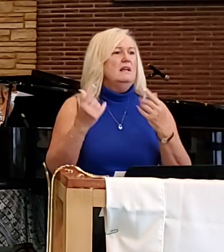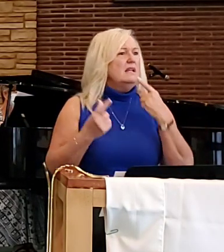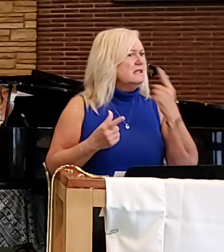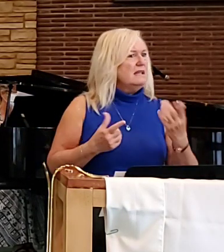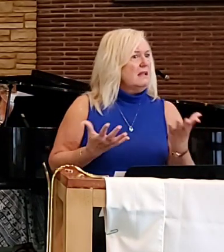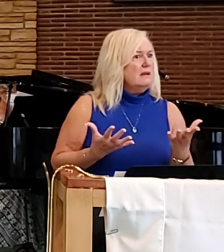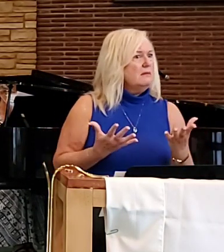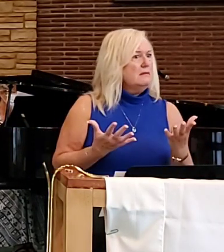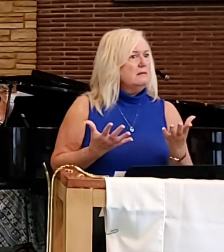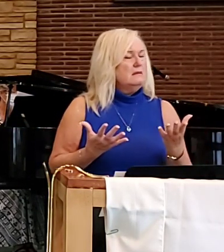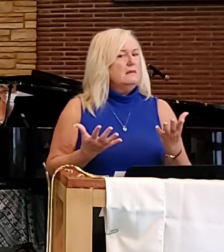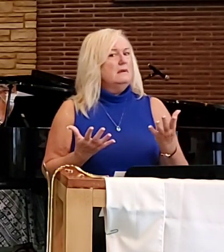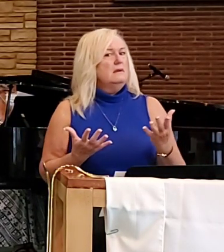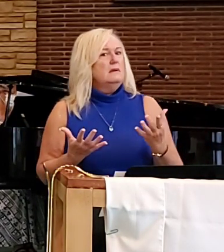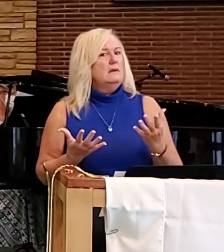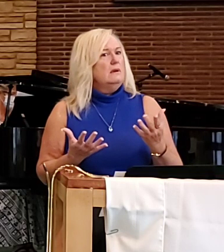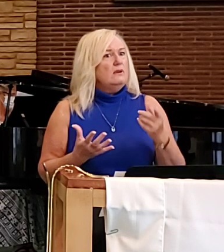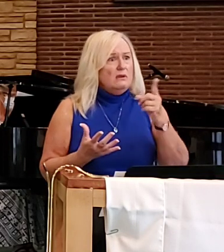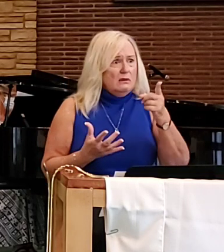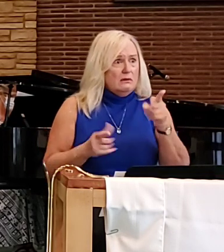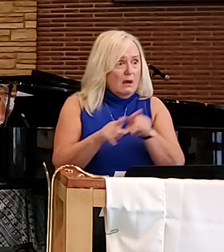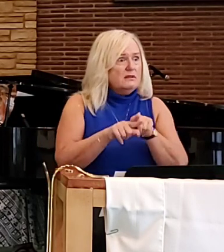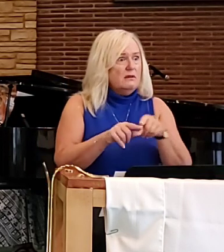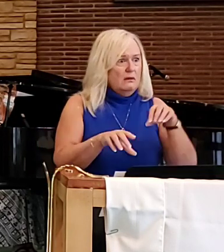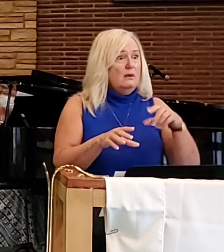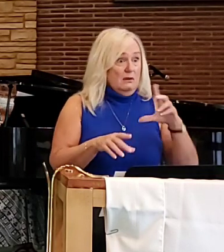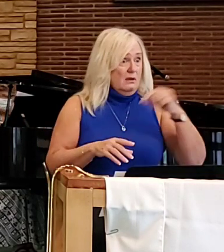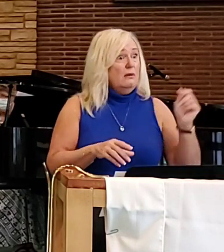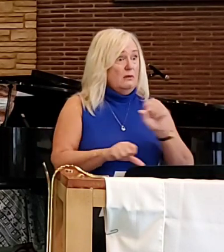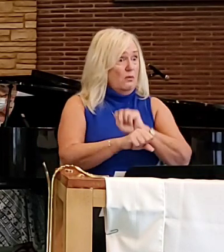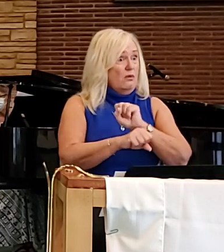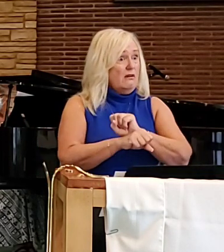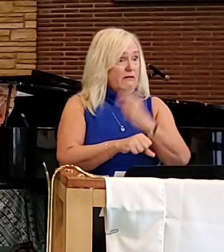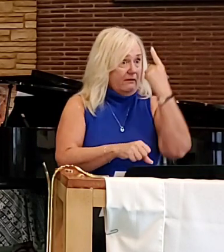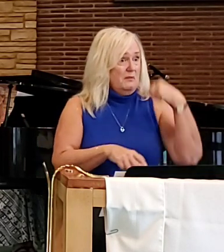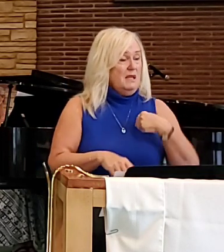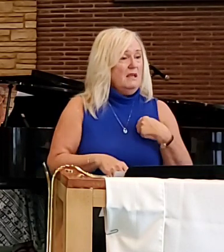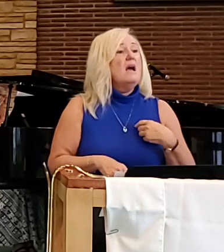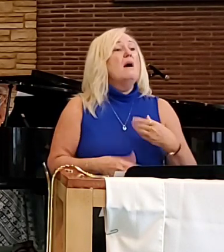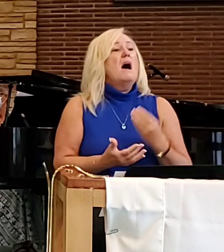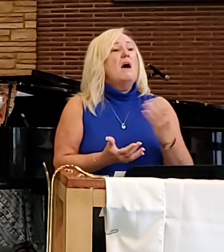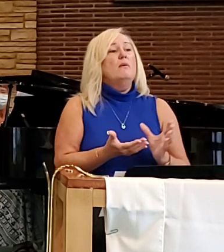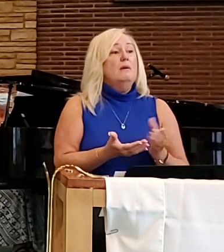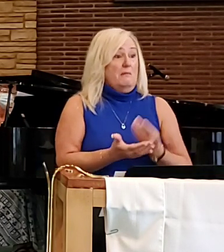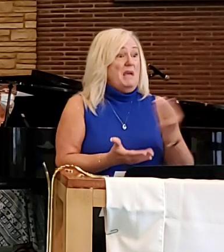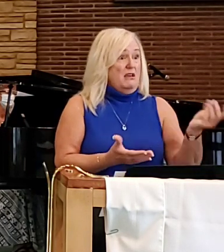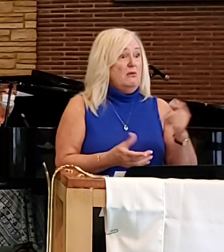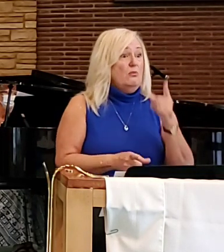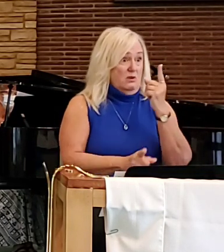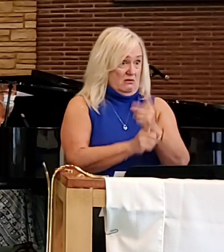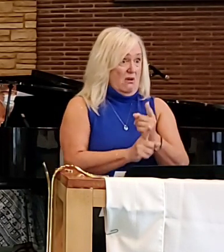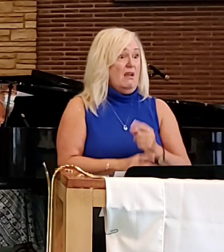said to them, 'You also go into the vineyard, and I will pay you whatever is